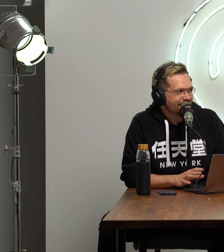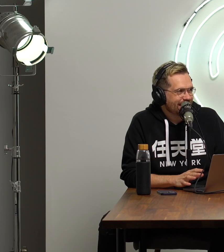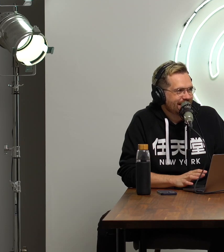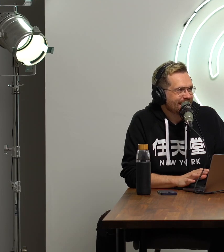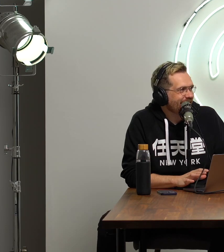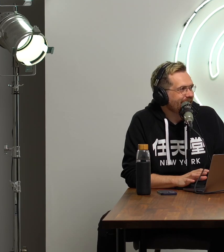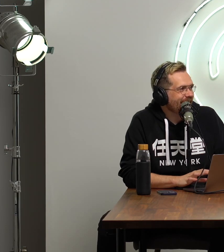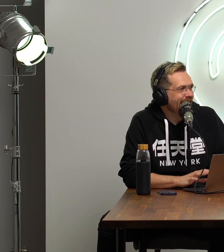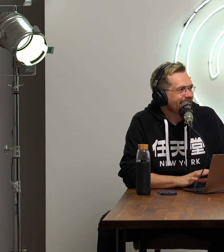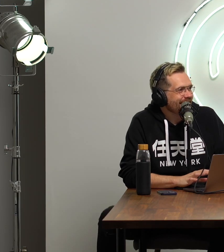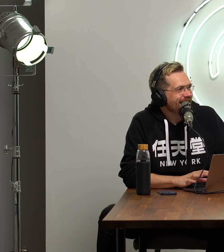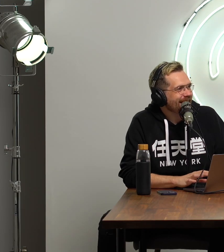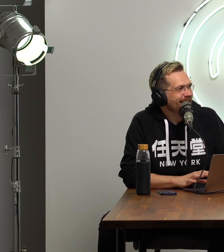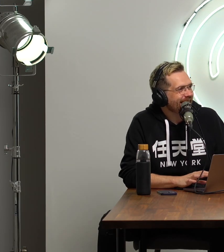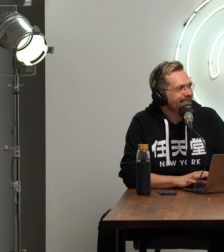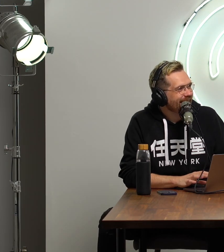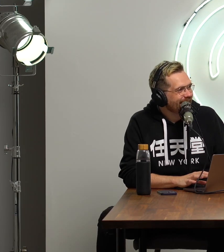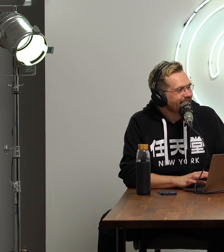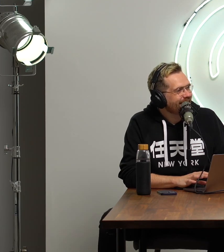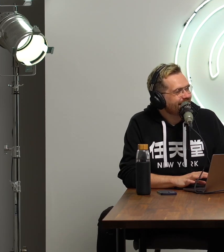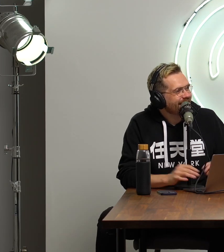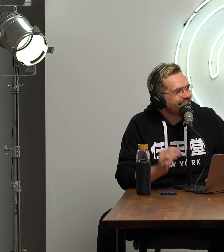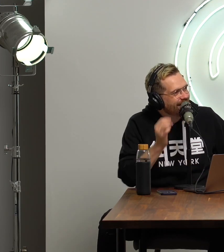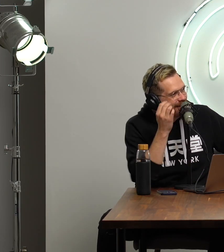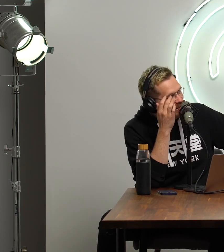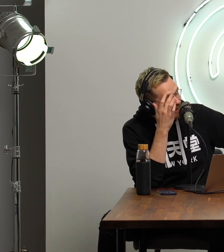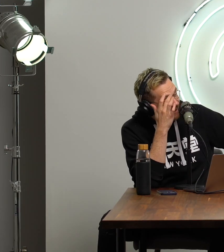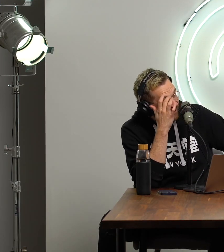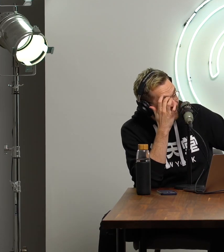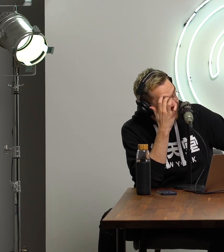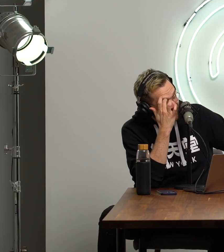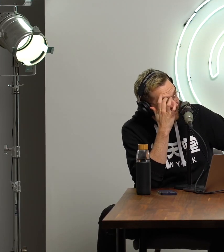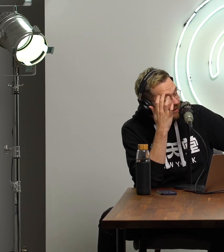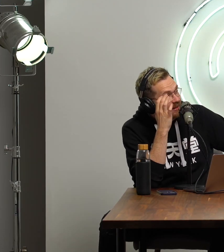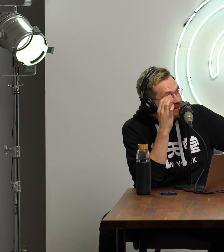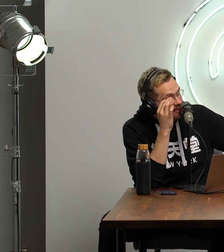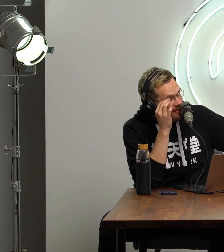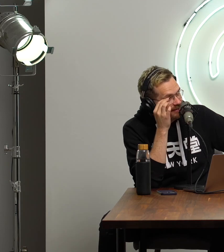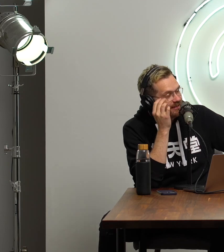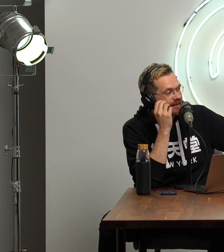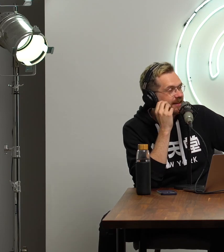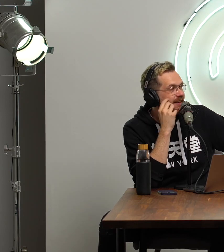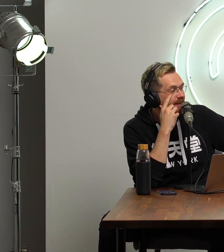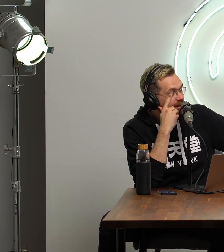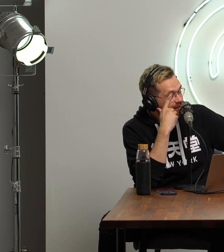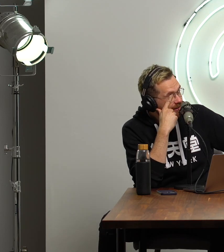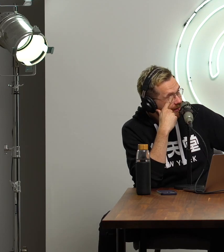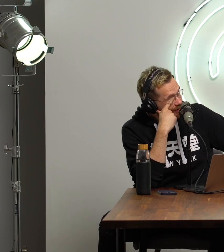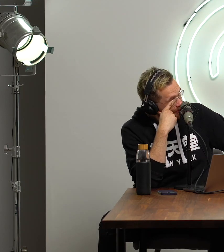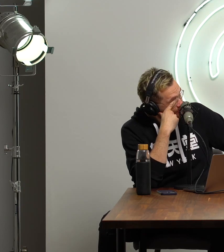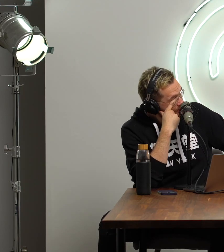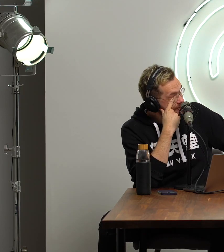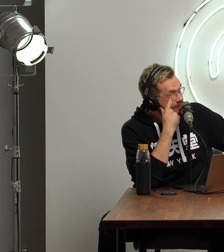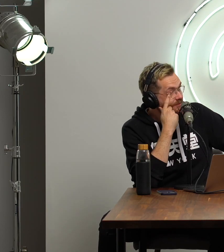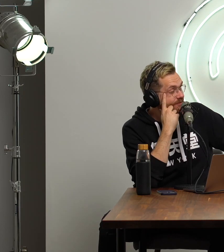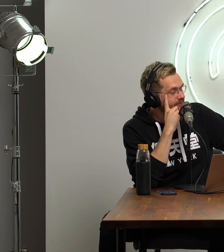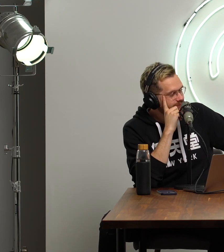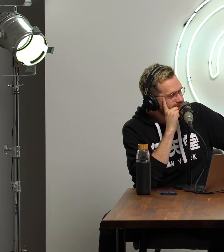like you i mean give us the ingredients kind of like a bunch of lettuce okay and then you i'm like brown some hamburger